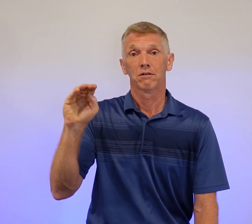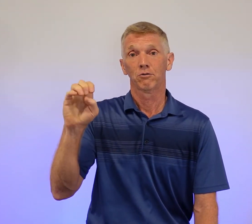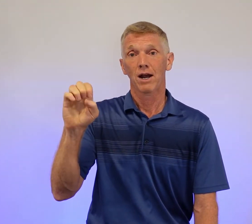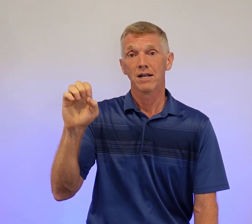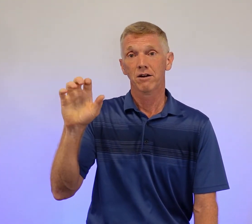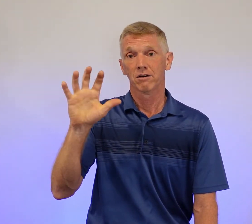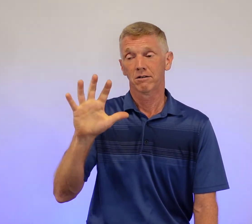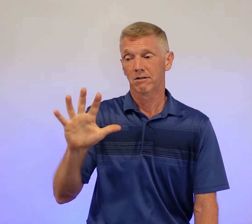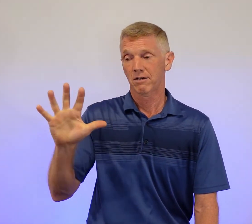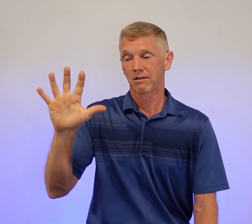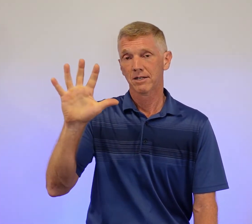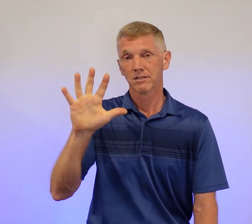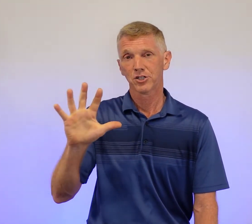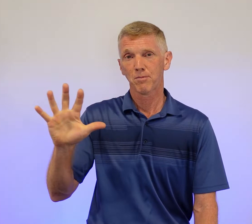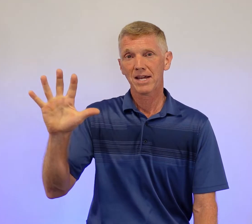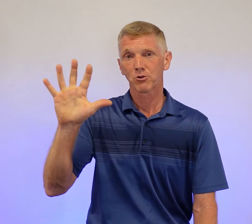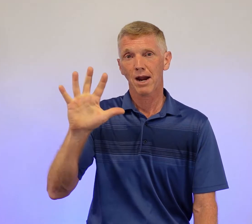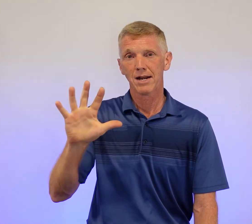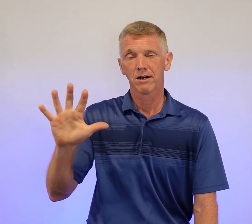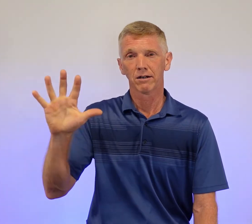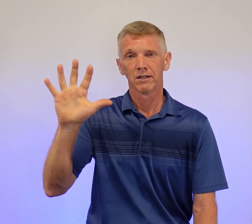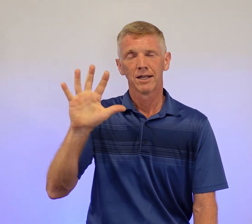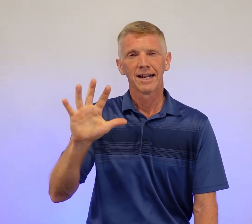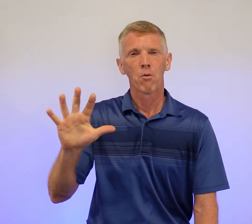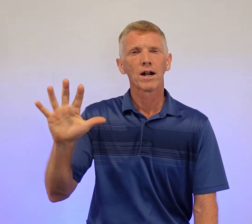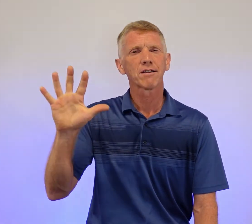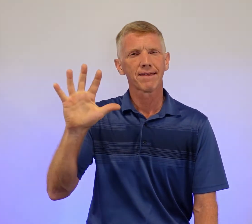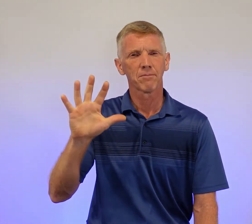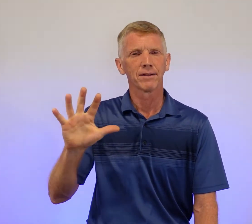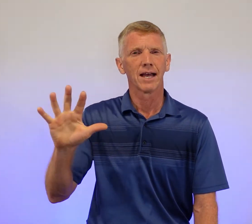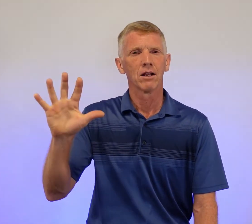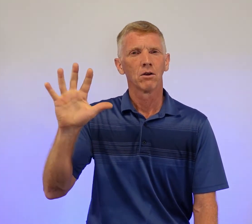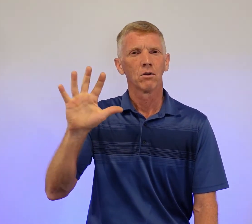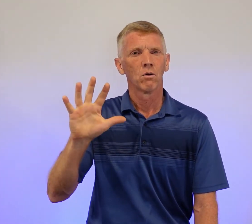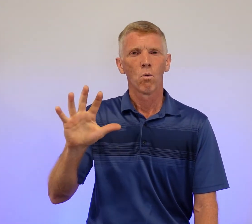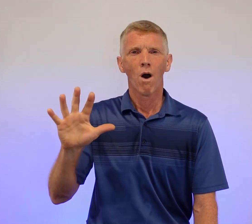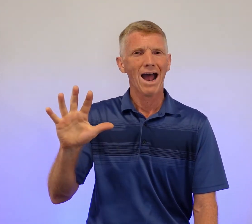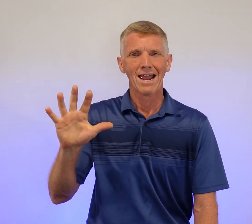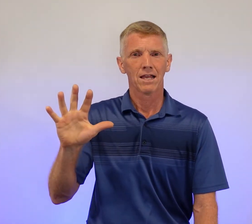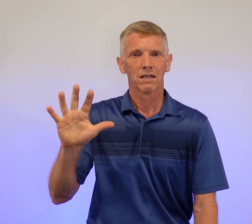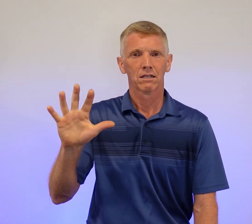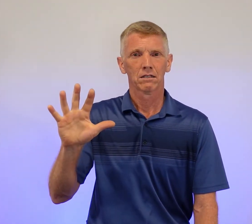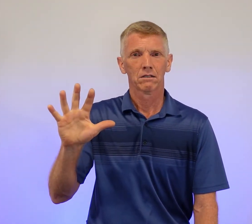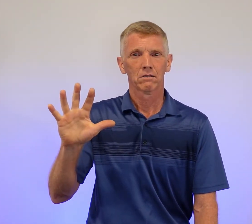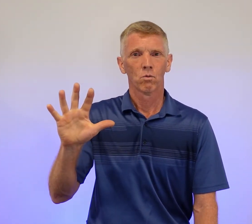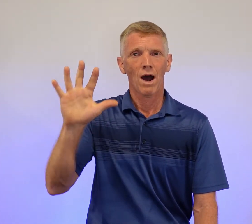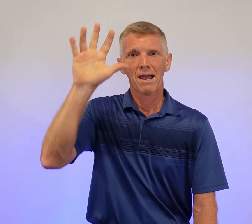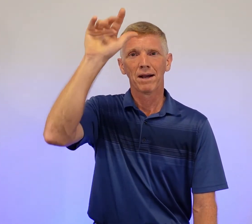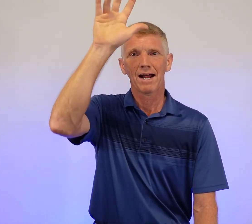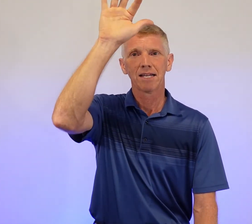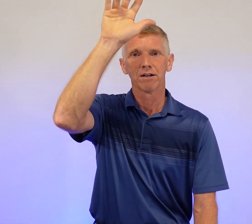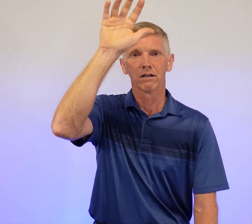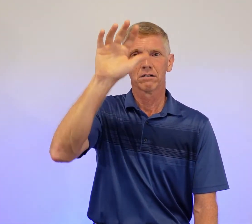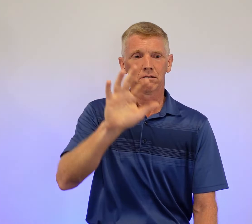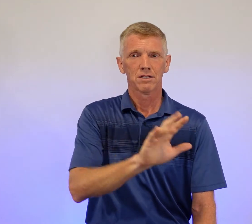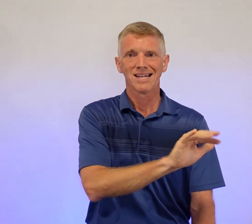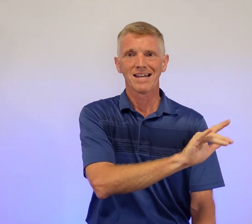right here. This little space right here. Now I want you to think about that. Why? Why am I not here,